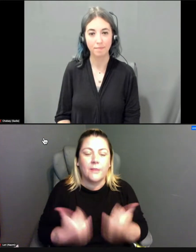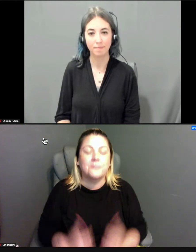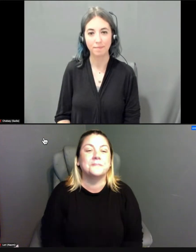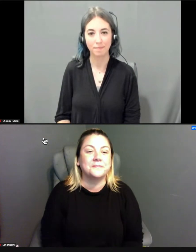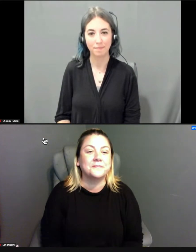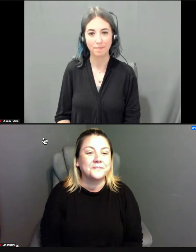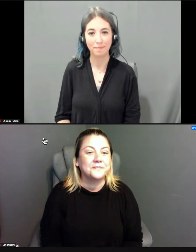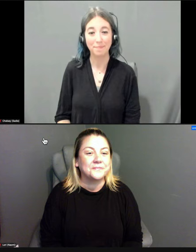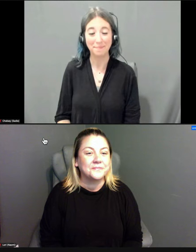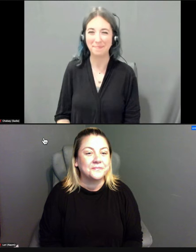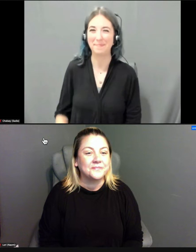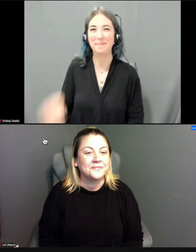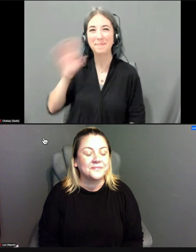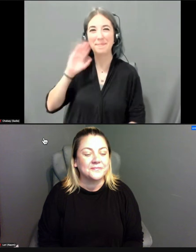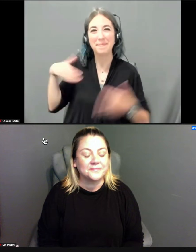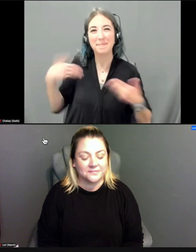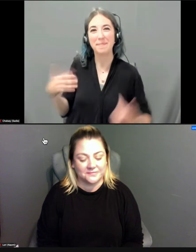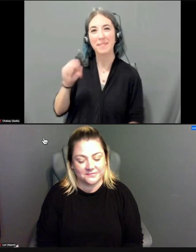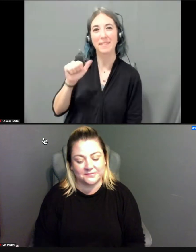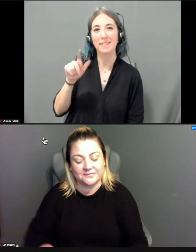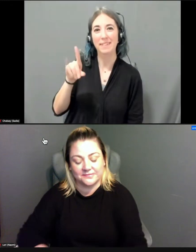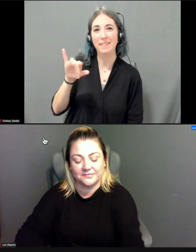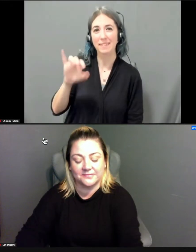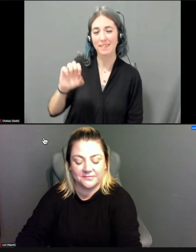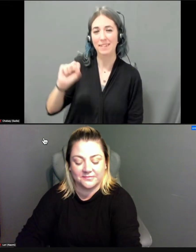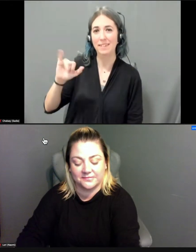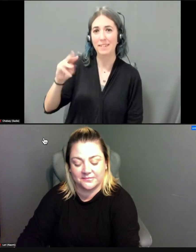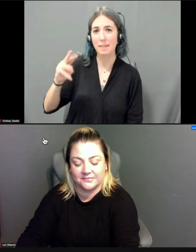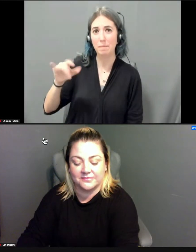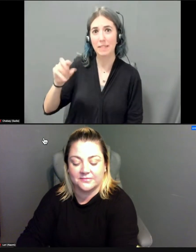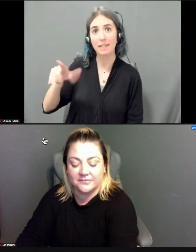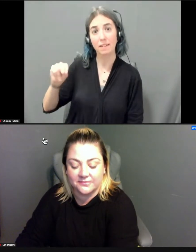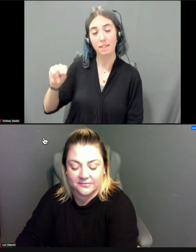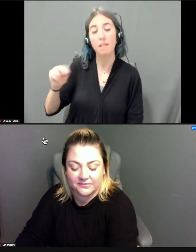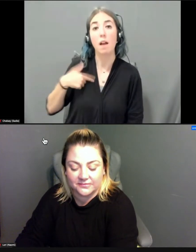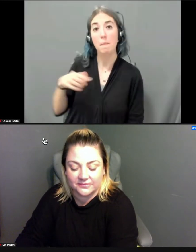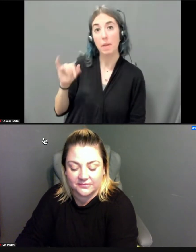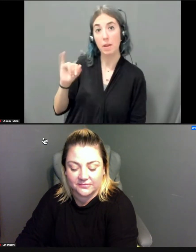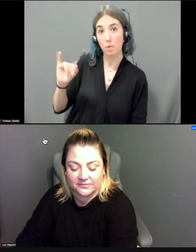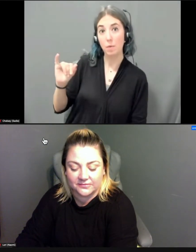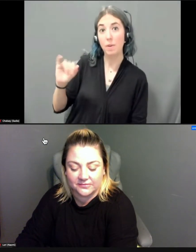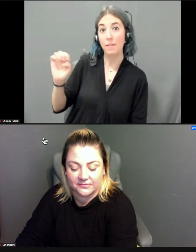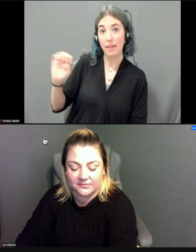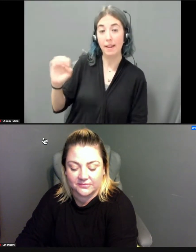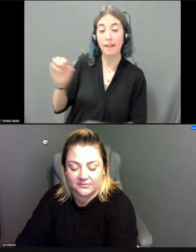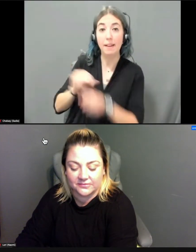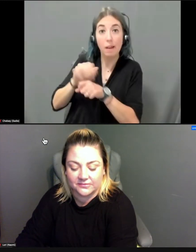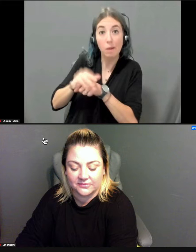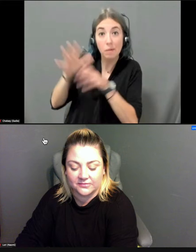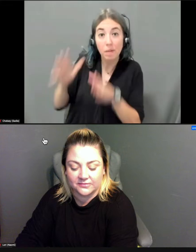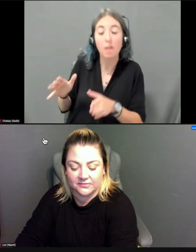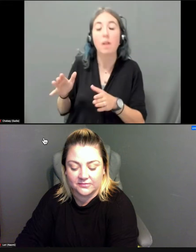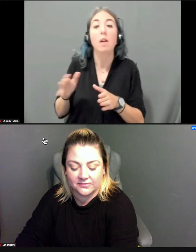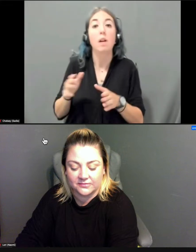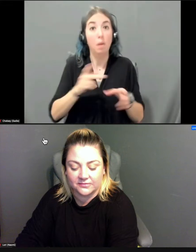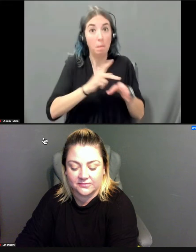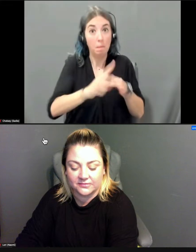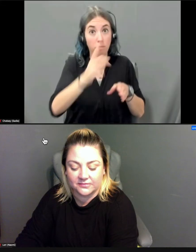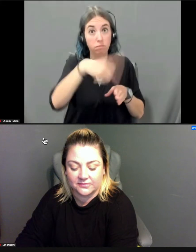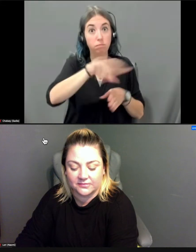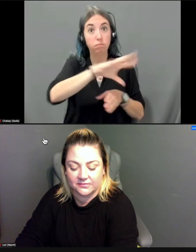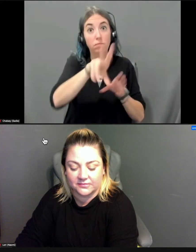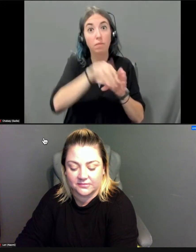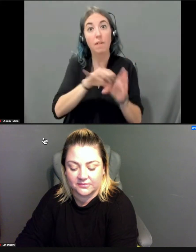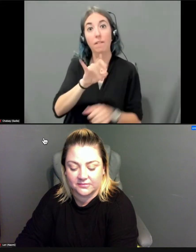group fitness instructor and intuitive eating counselor, and I help other fitness professionals disengage from diet culture so they can improve their